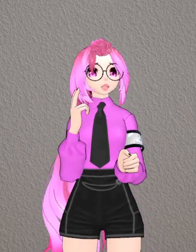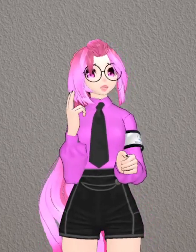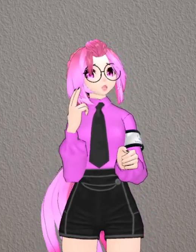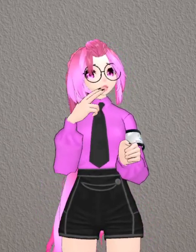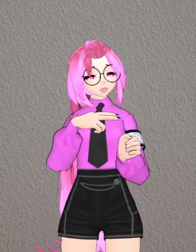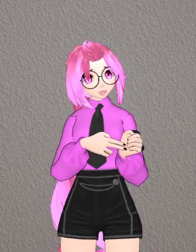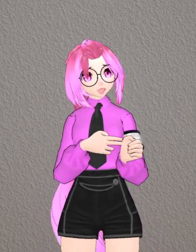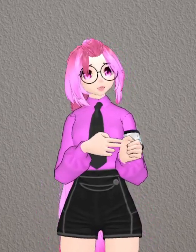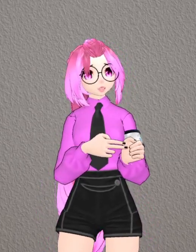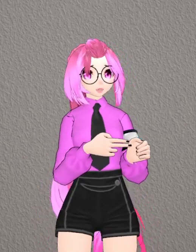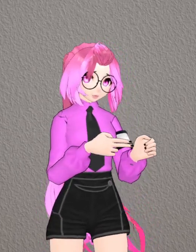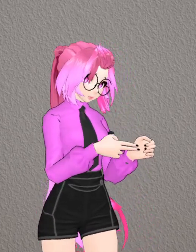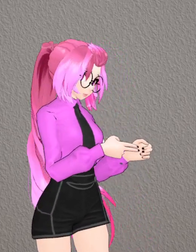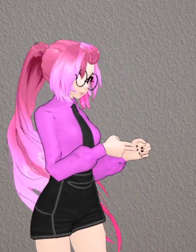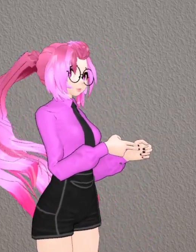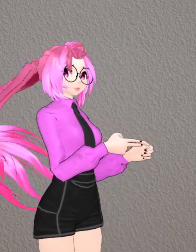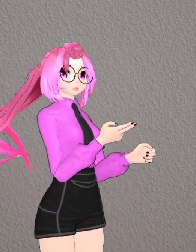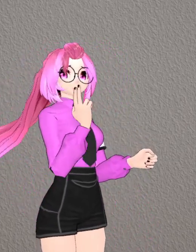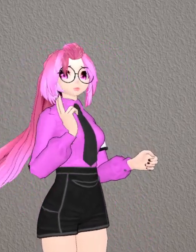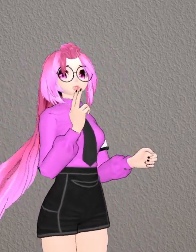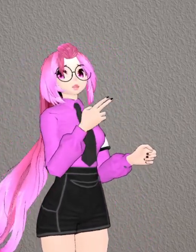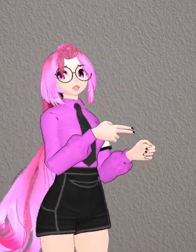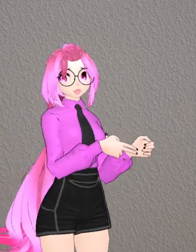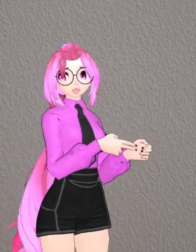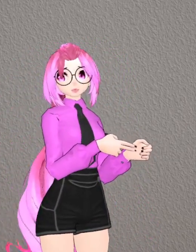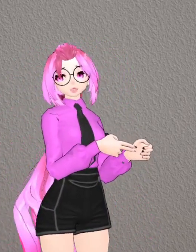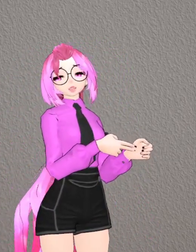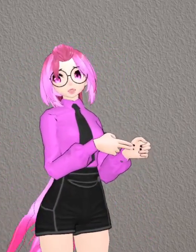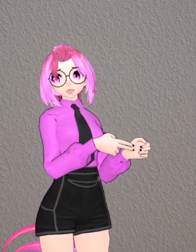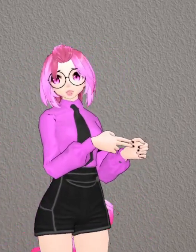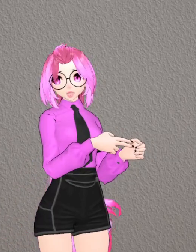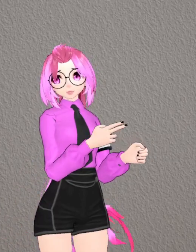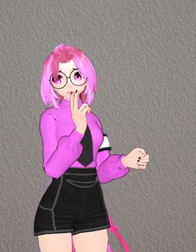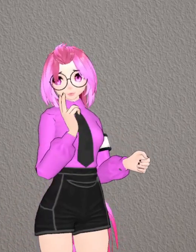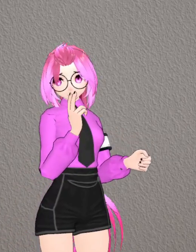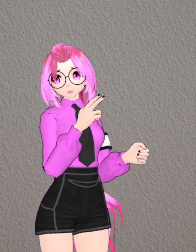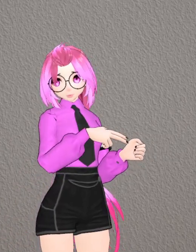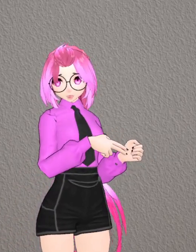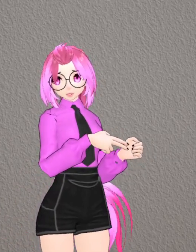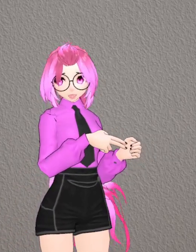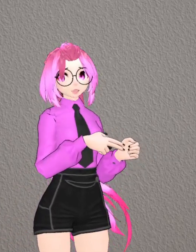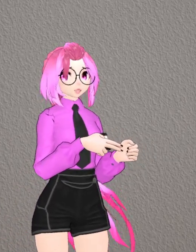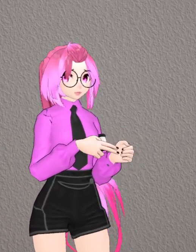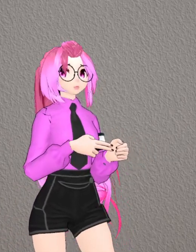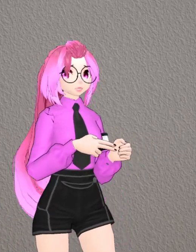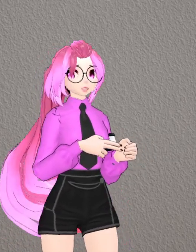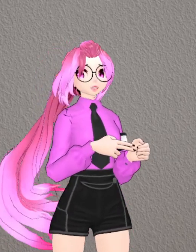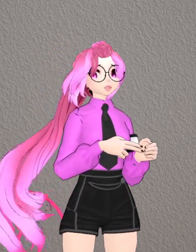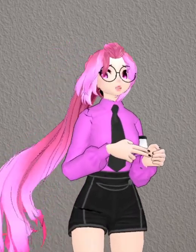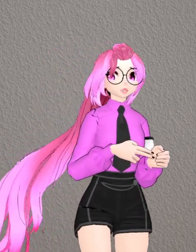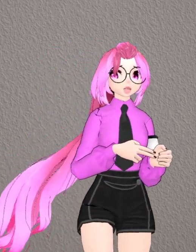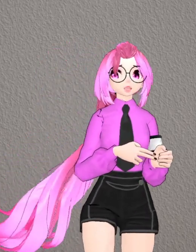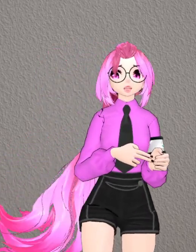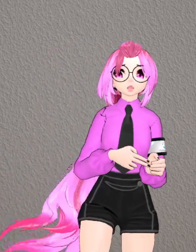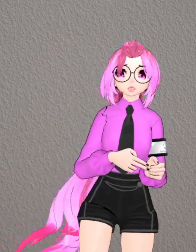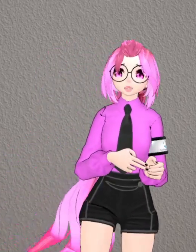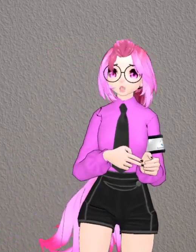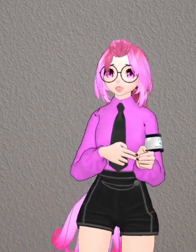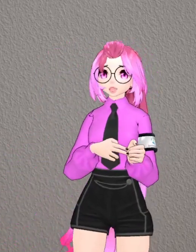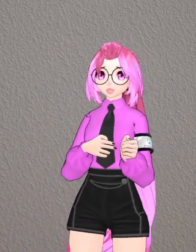join, leave, and come back. Leave and come back. Rejoin. Leave and come back. So if you're lagging and you want to tell